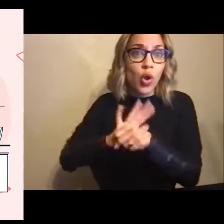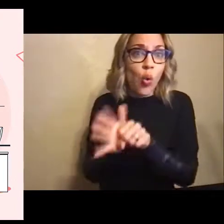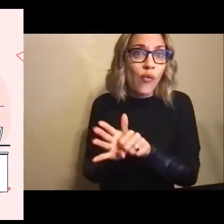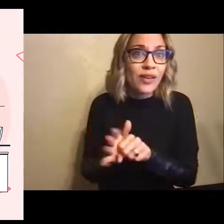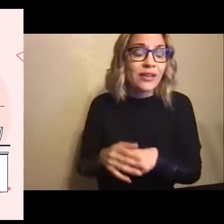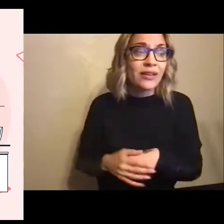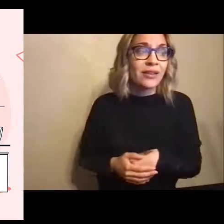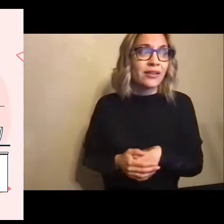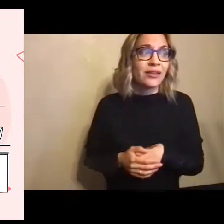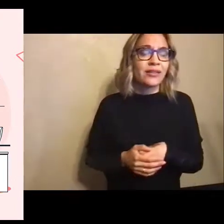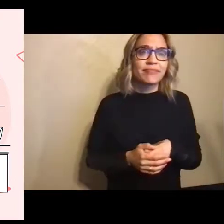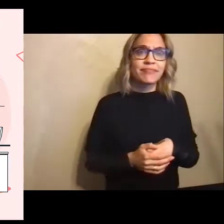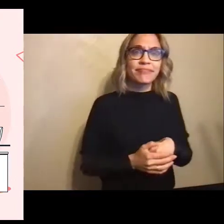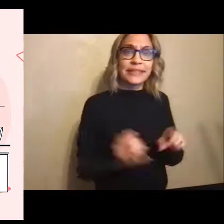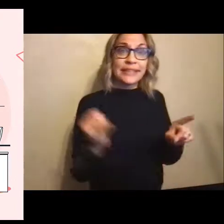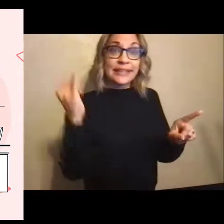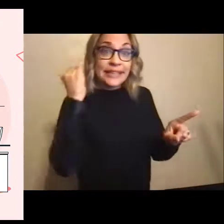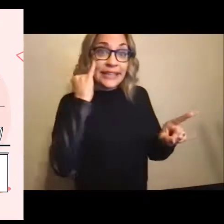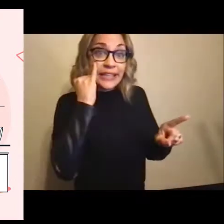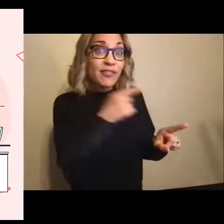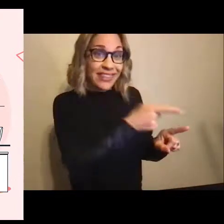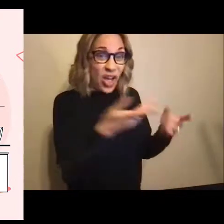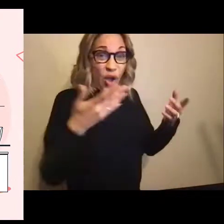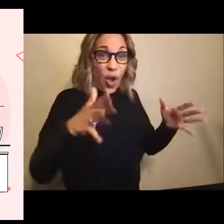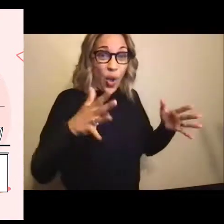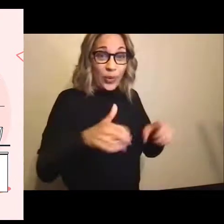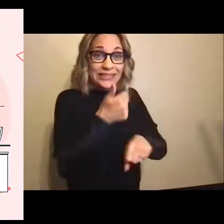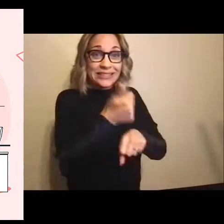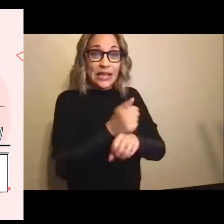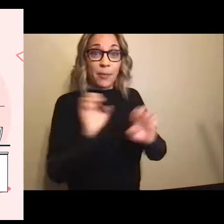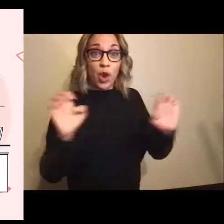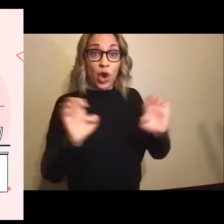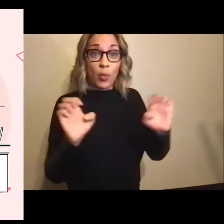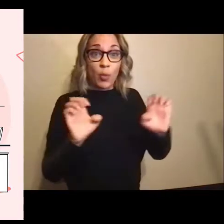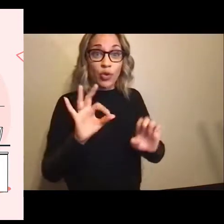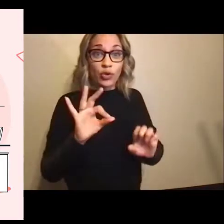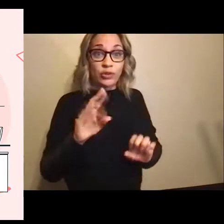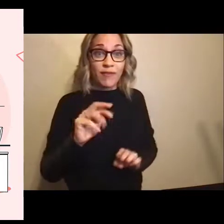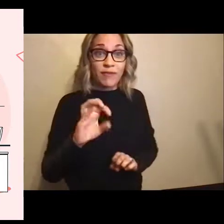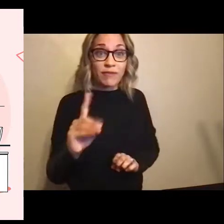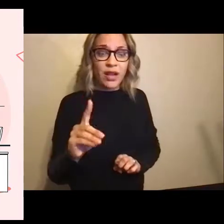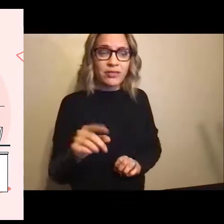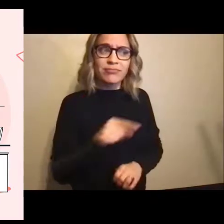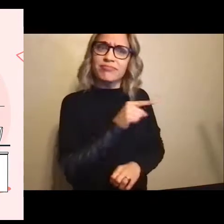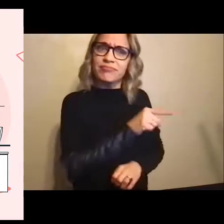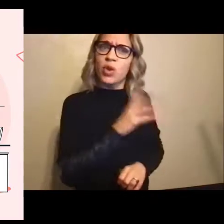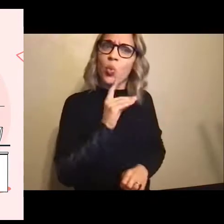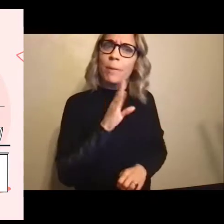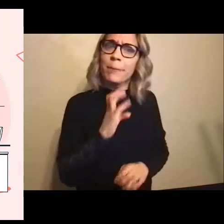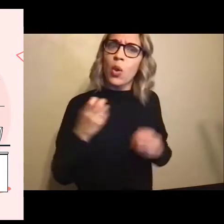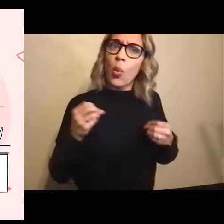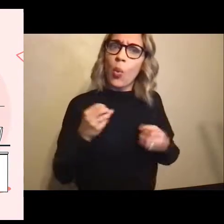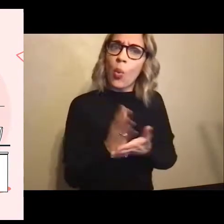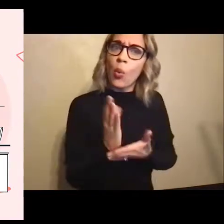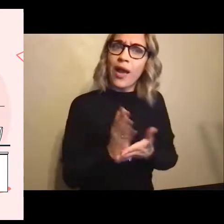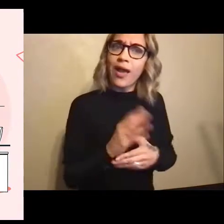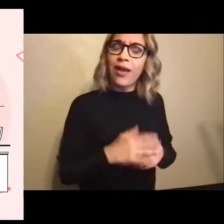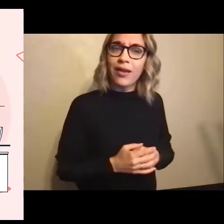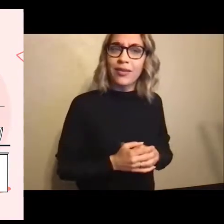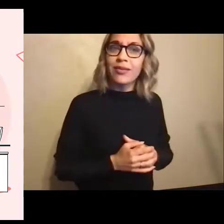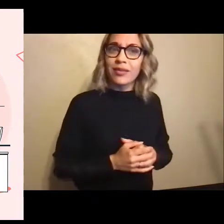order. A lot of people lost their job during COVID, were laid off. And if they had an emergency